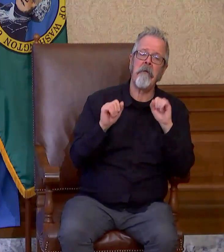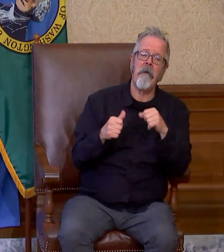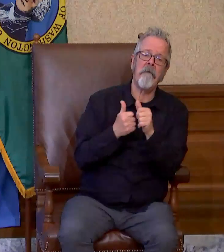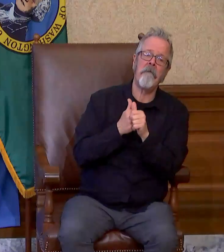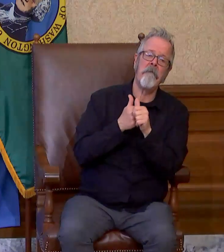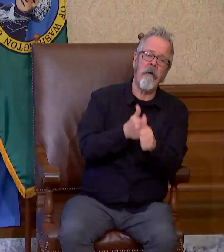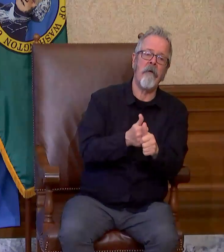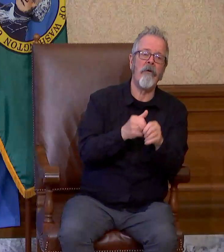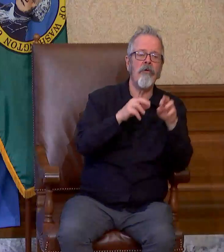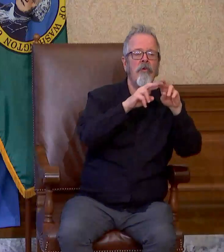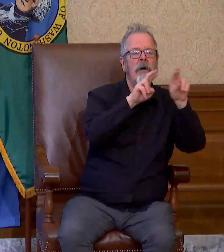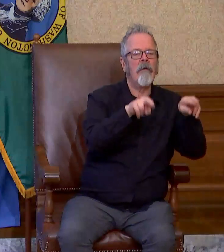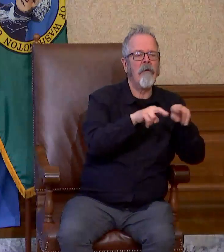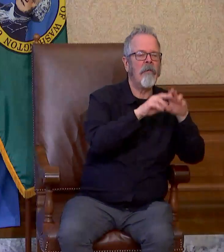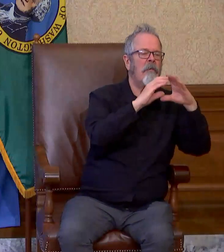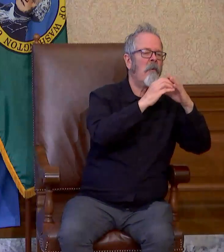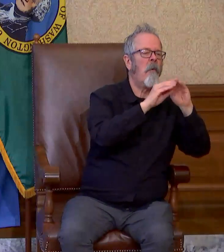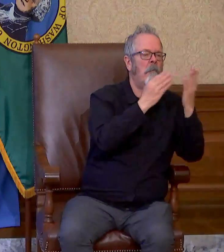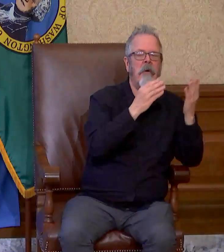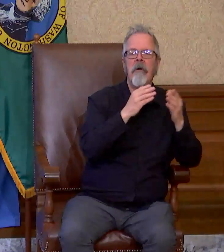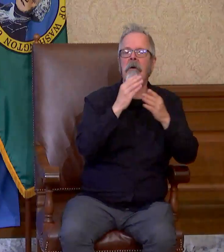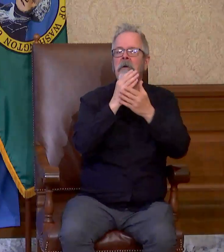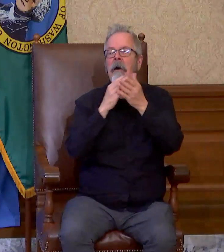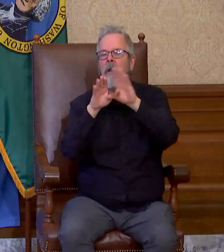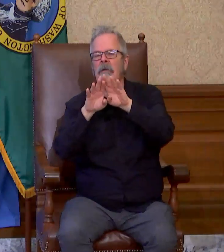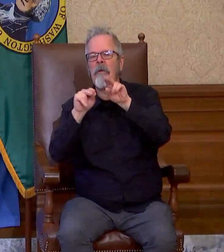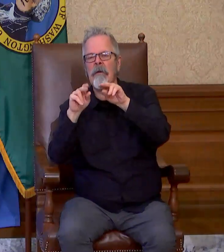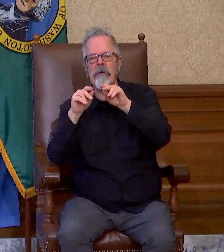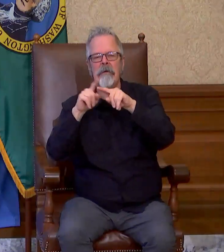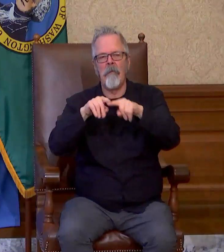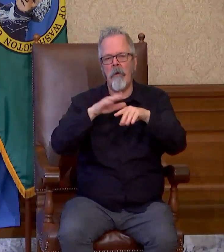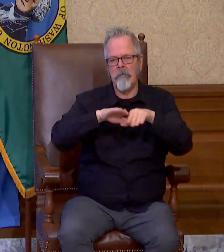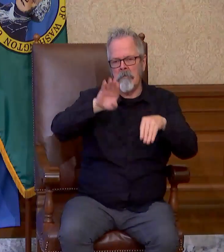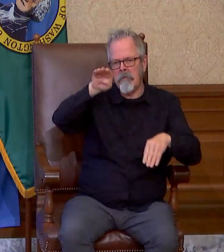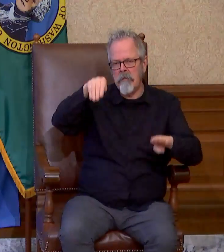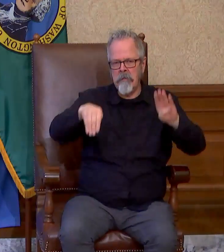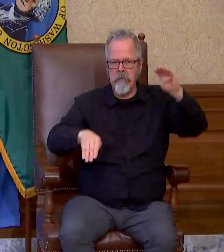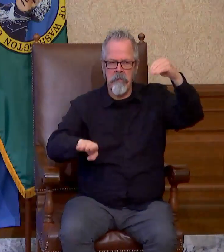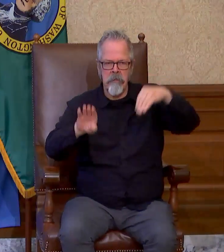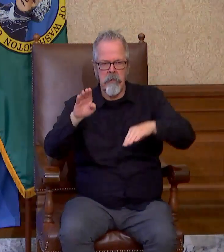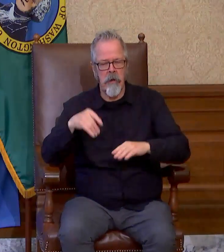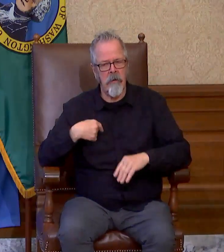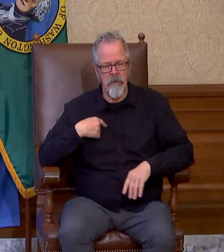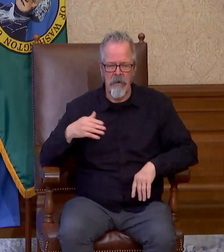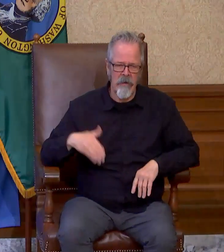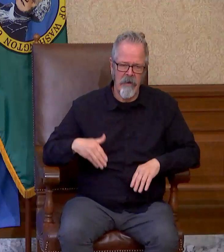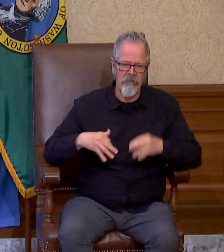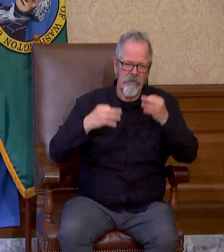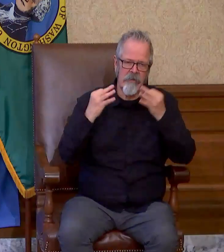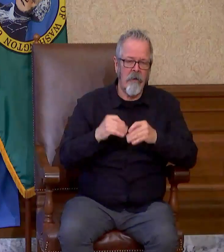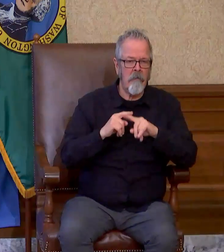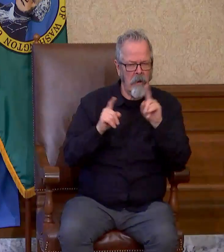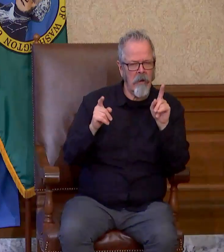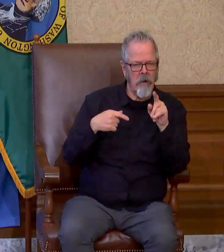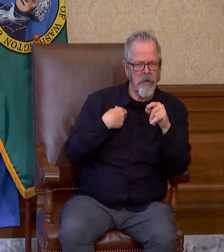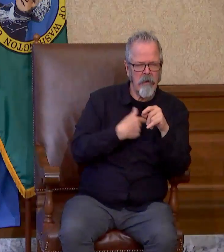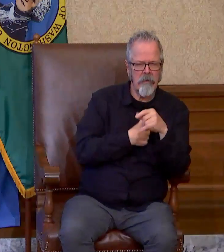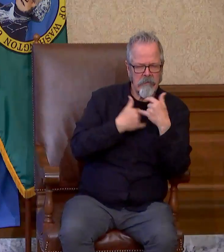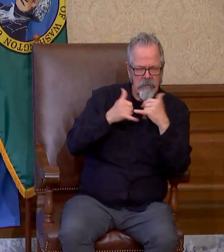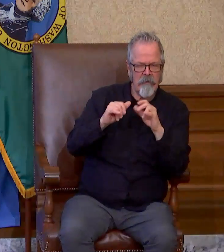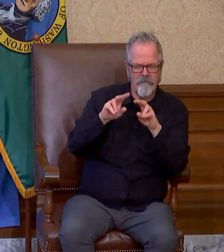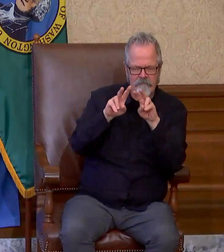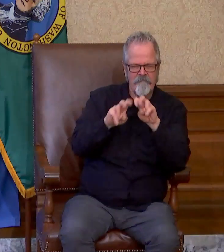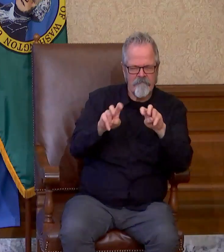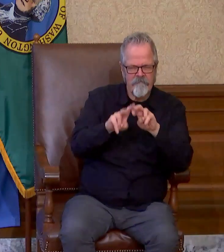on that, but it's something we're continuing to look at the data about. But no, I just feel extremely gratified